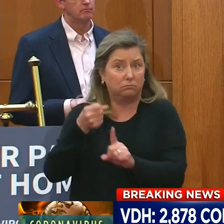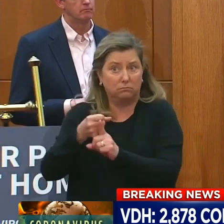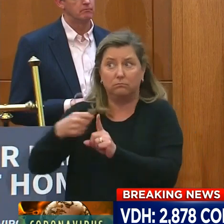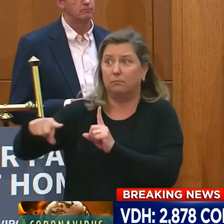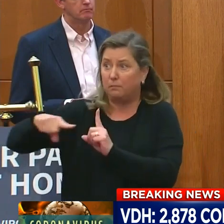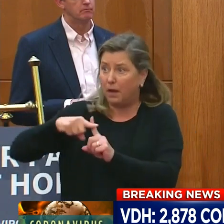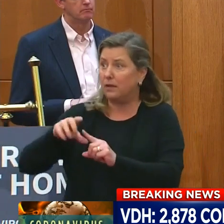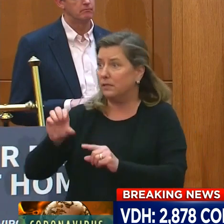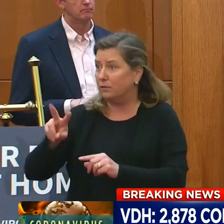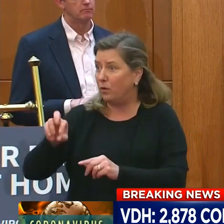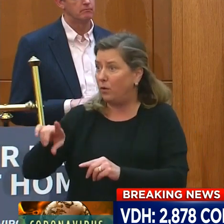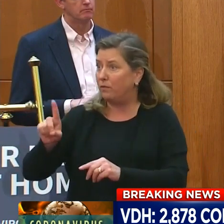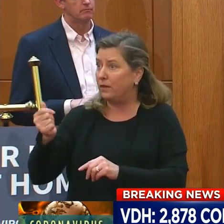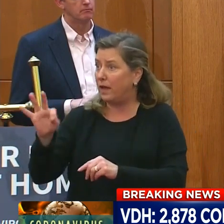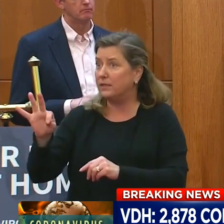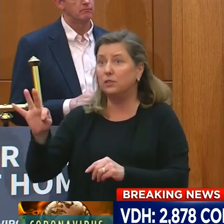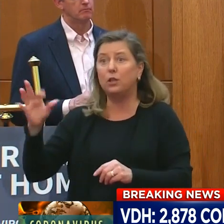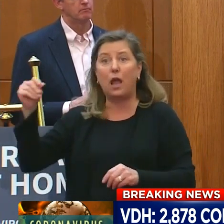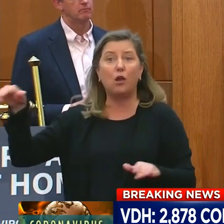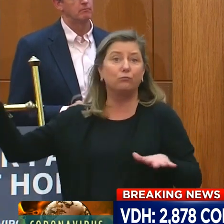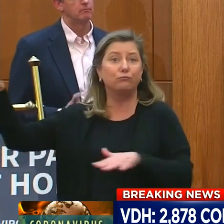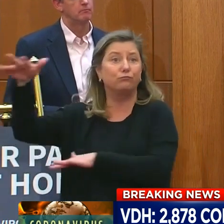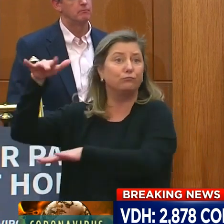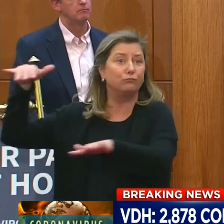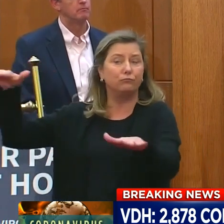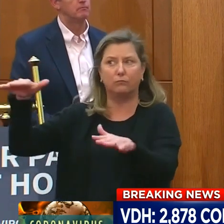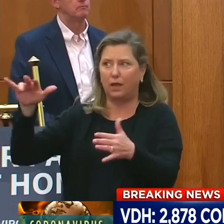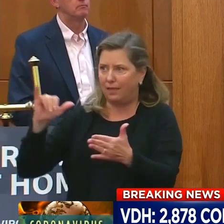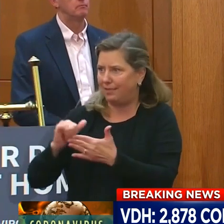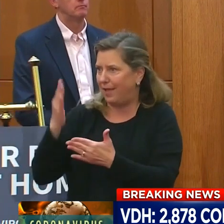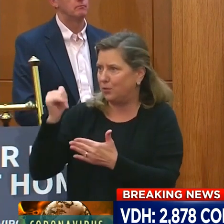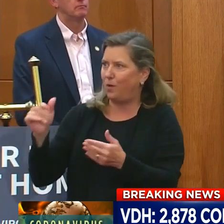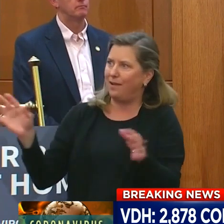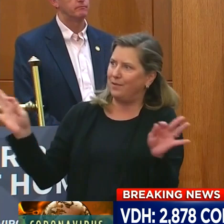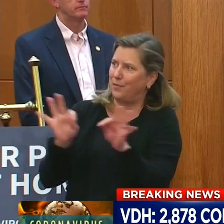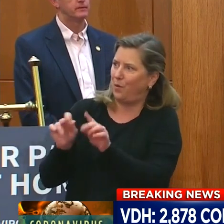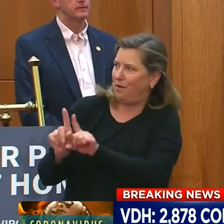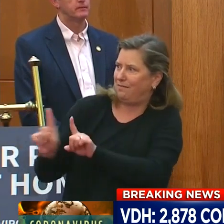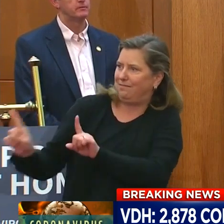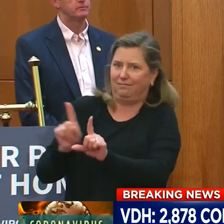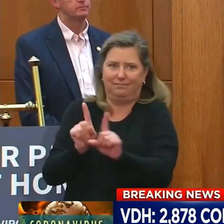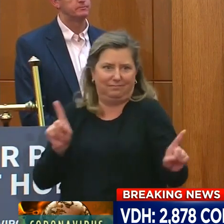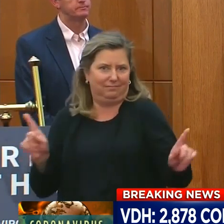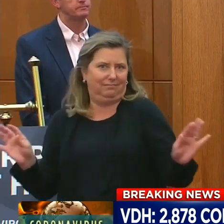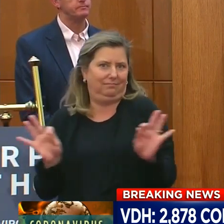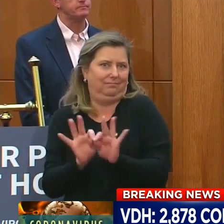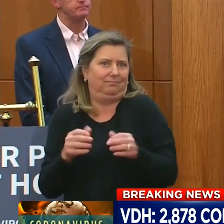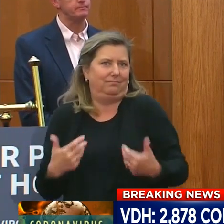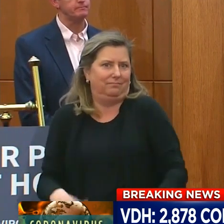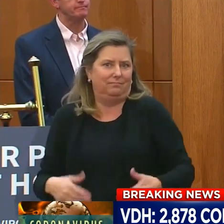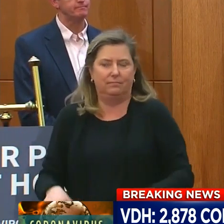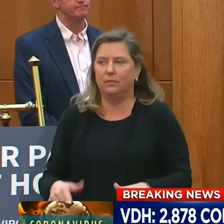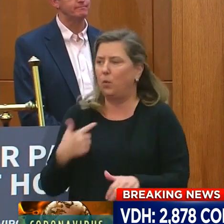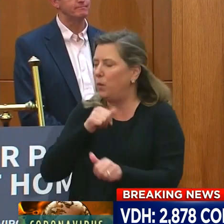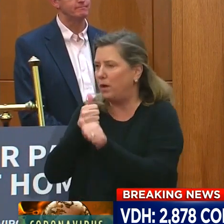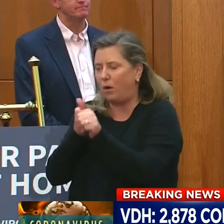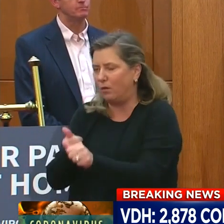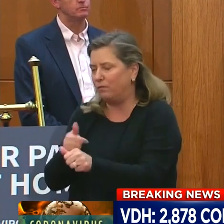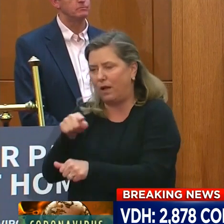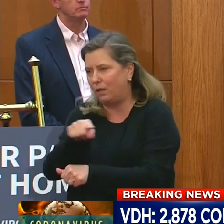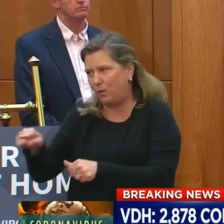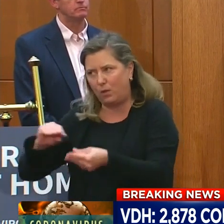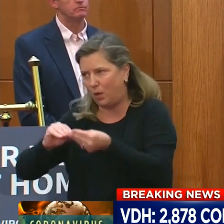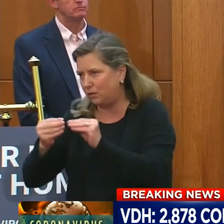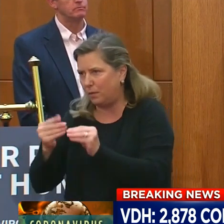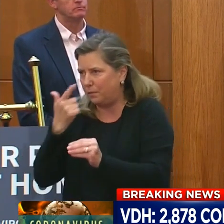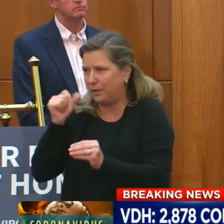who are walking around in our community, and this is the reason why social distancing is so important. And we don't track those numbers either because